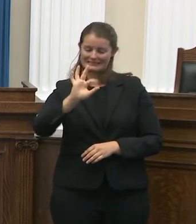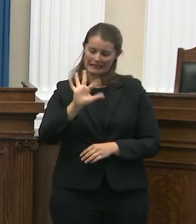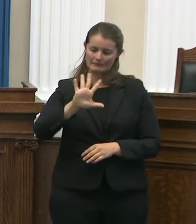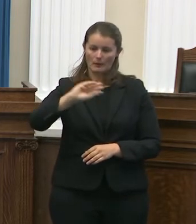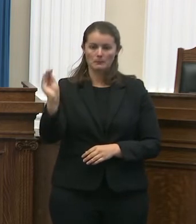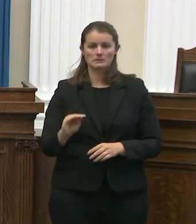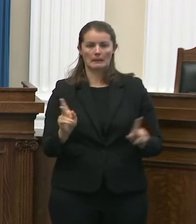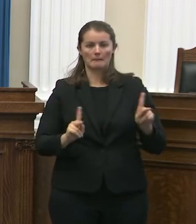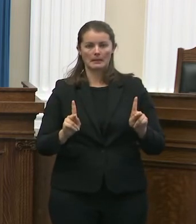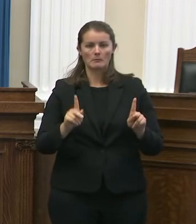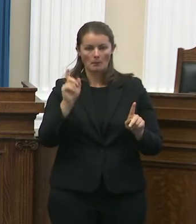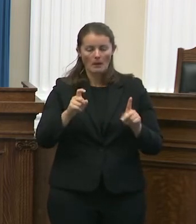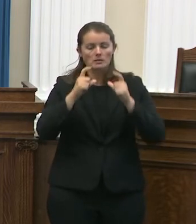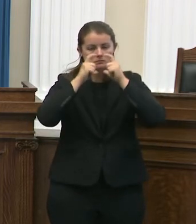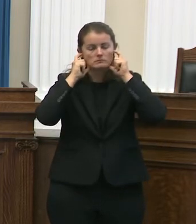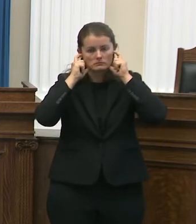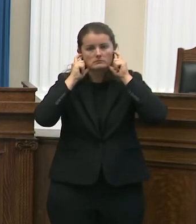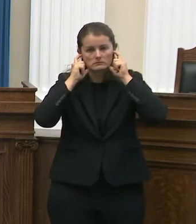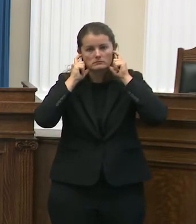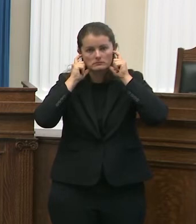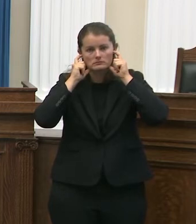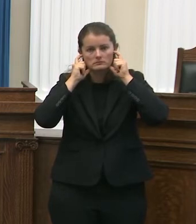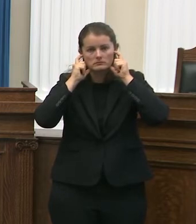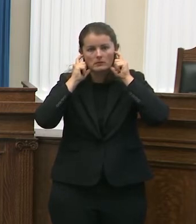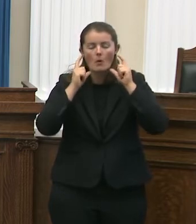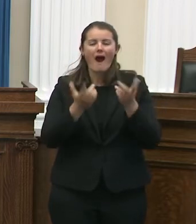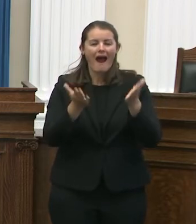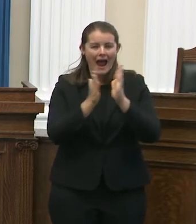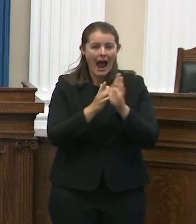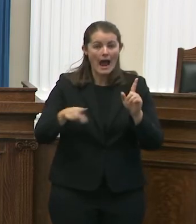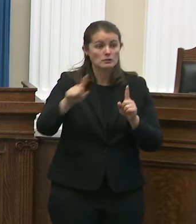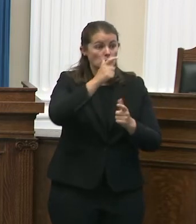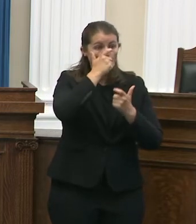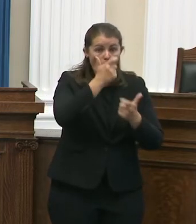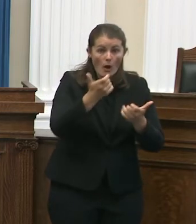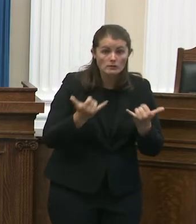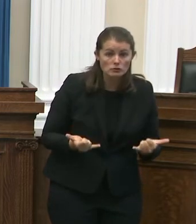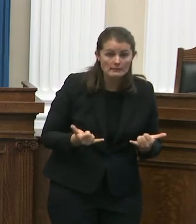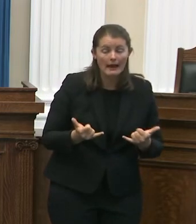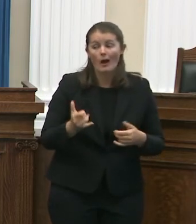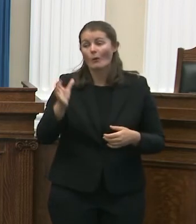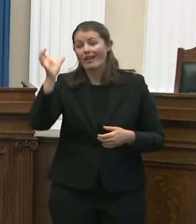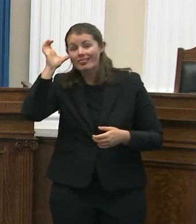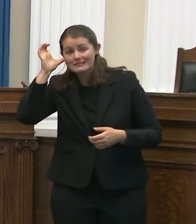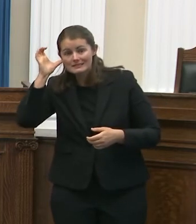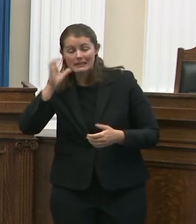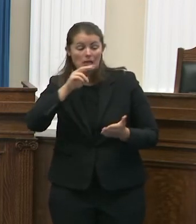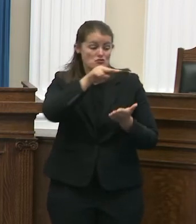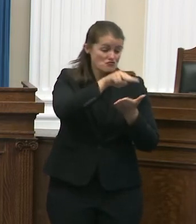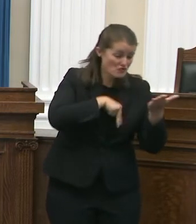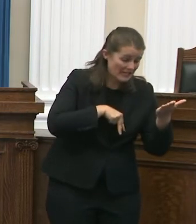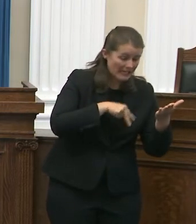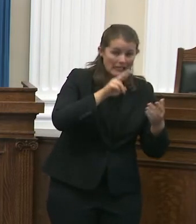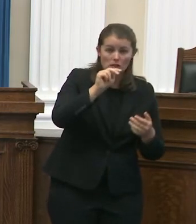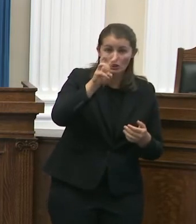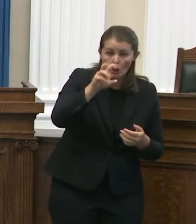spread. And I ask everyone that is watching, listening, reading,